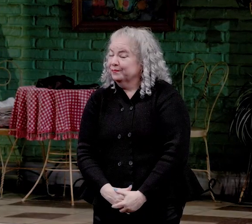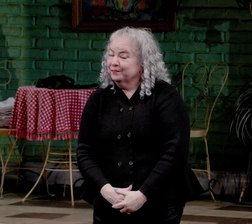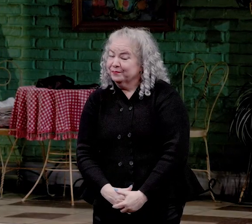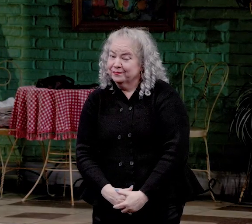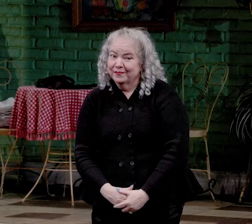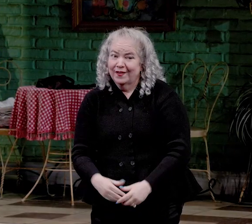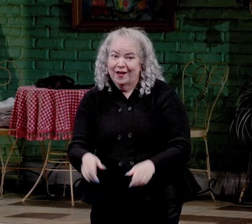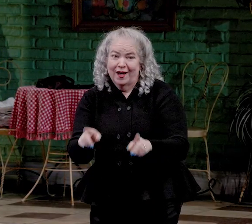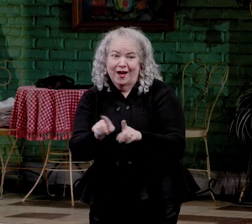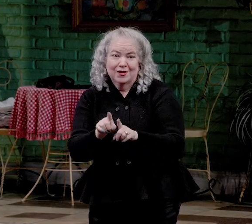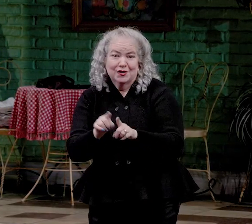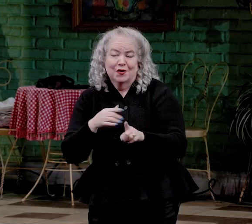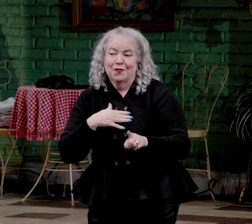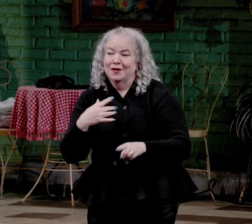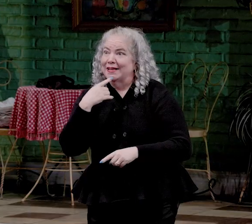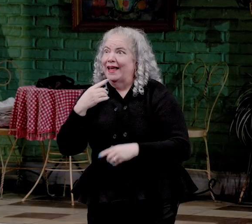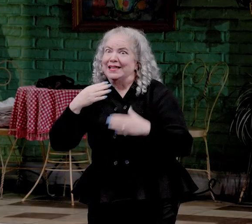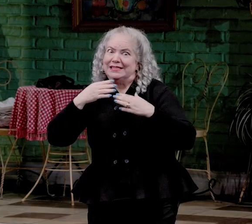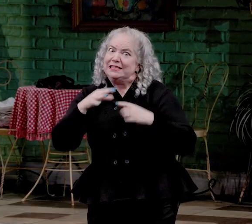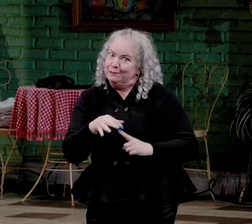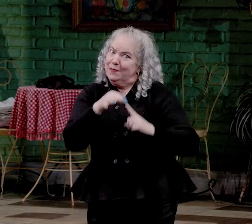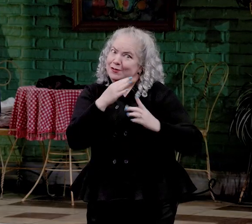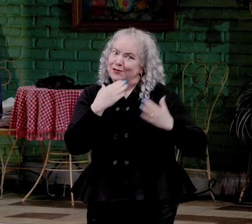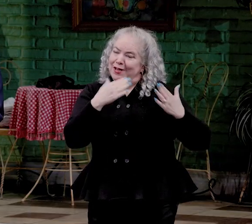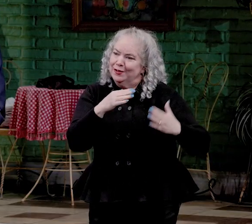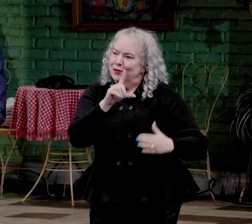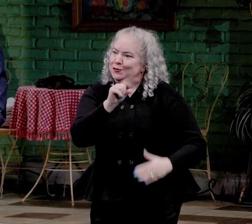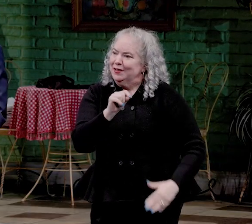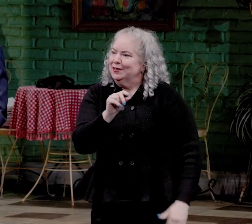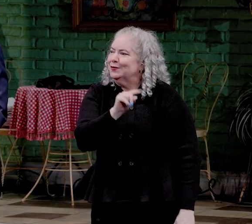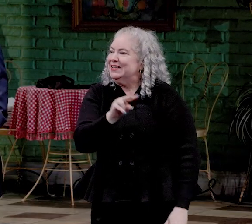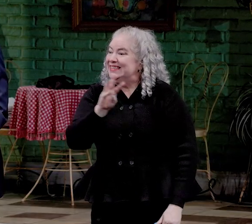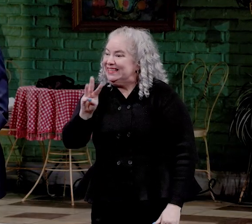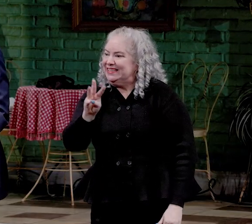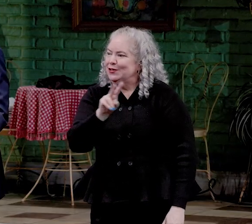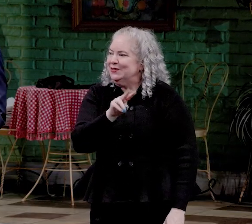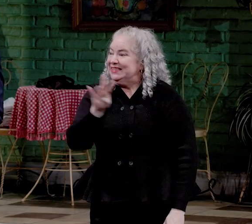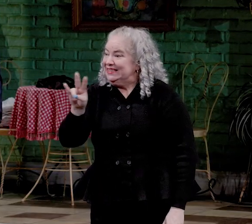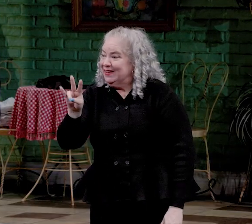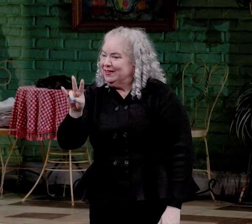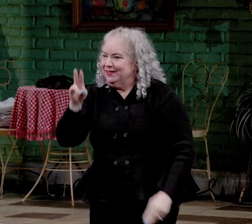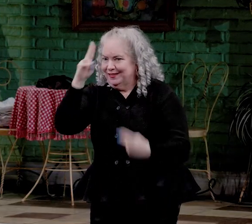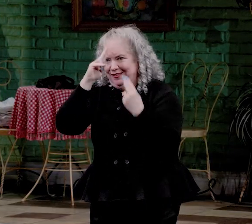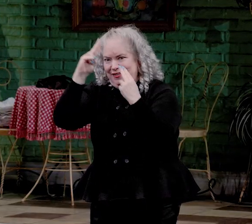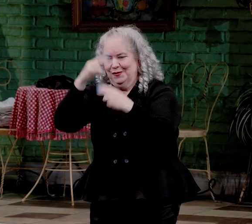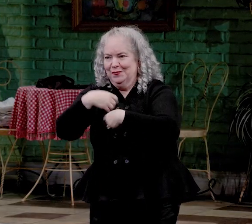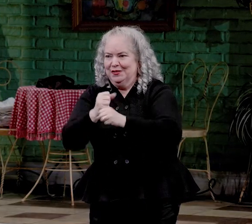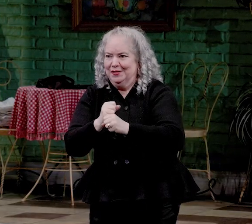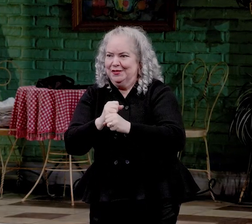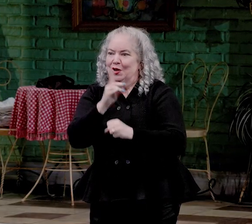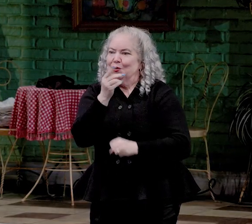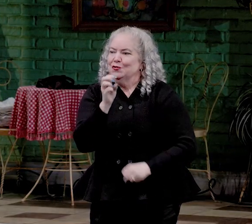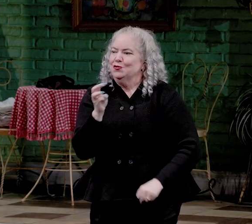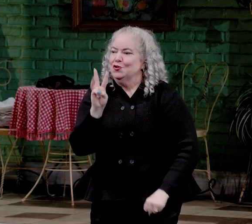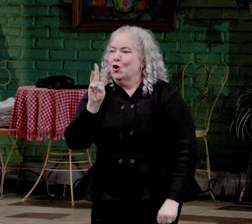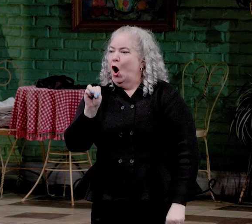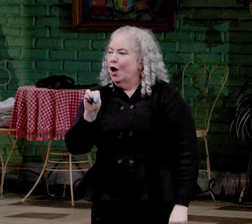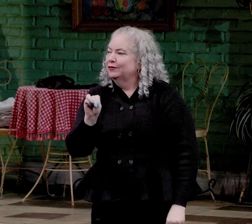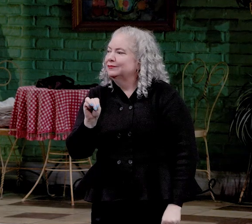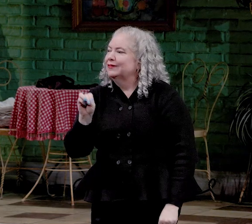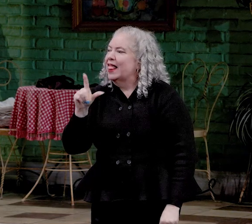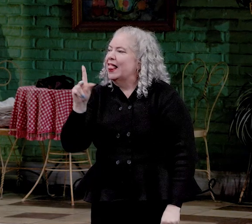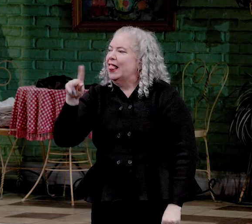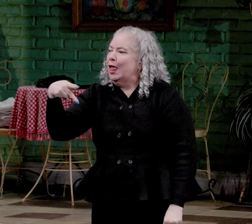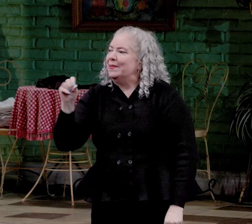And I'd like to extend a very special thanks to our 2026-27 honorary producer, Dr. Dawn Lipson.